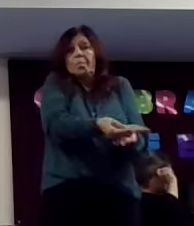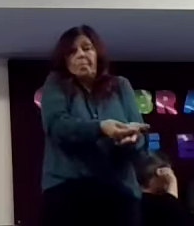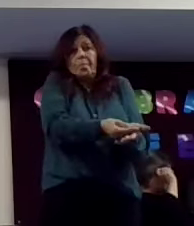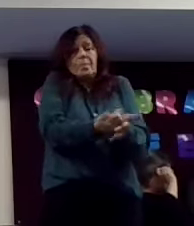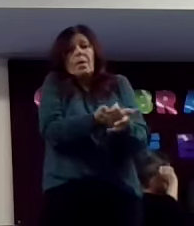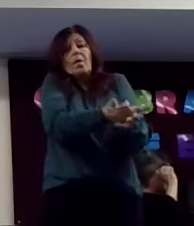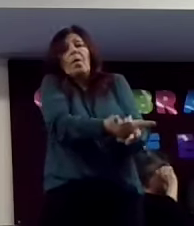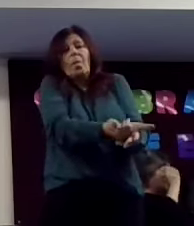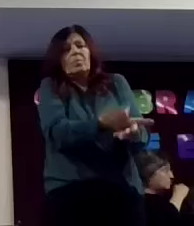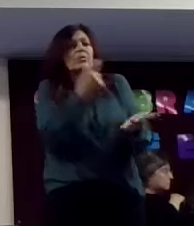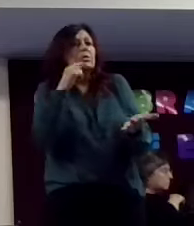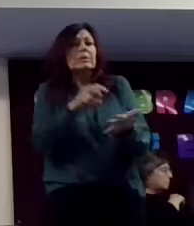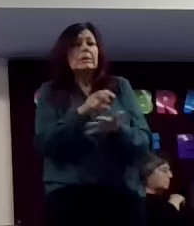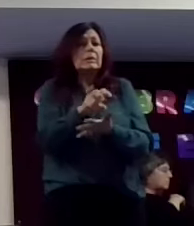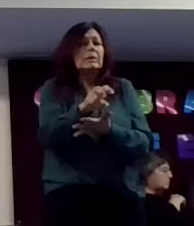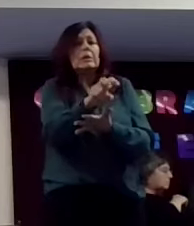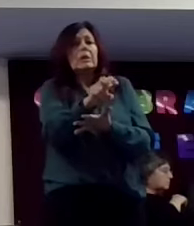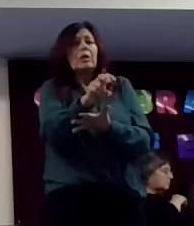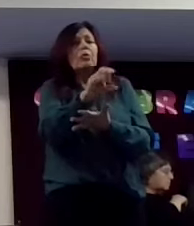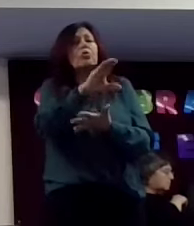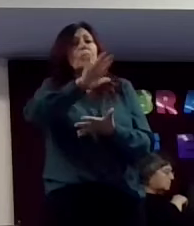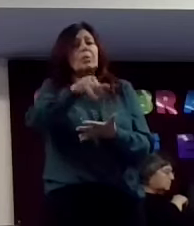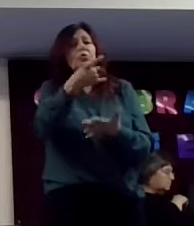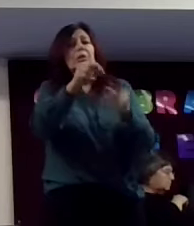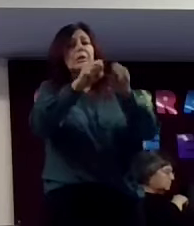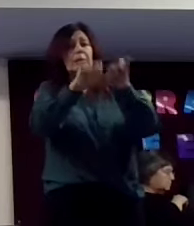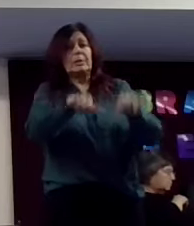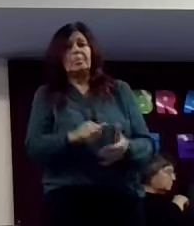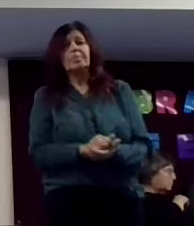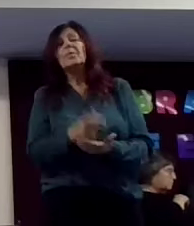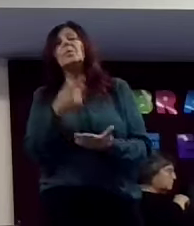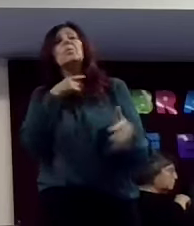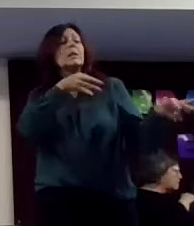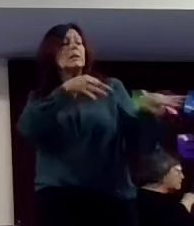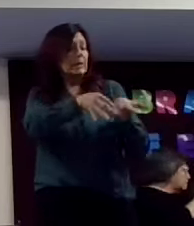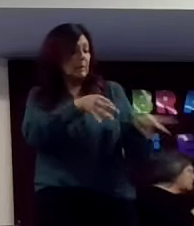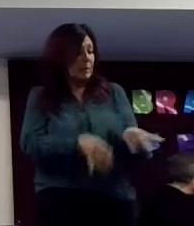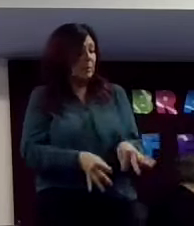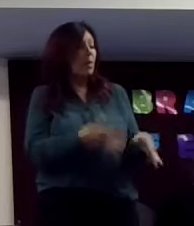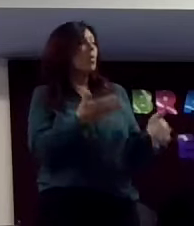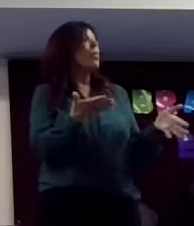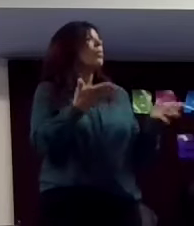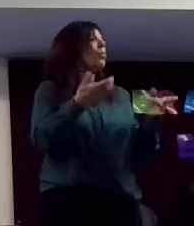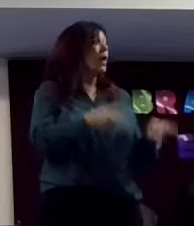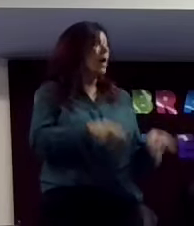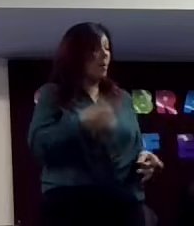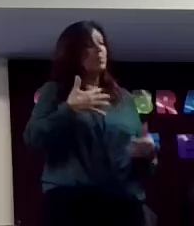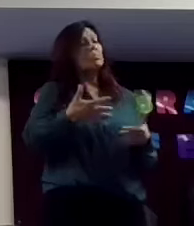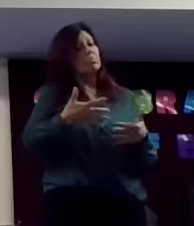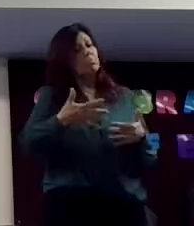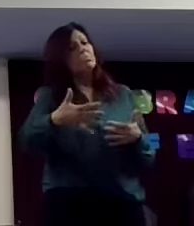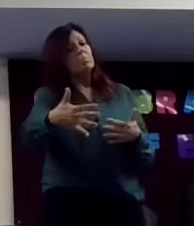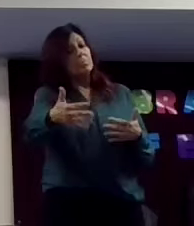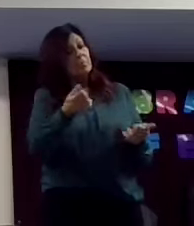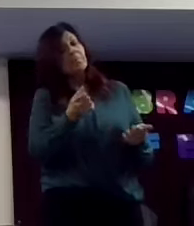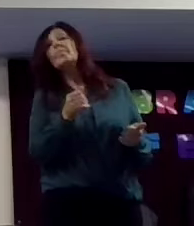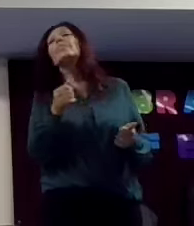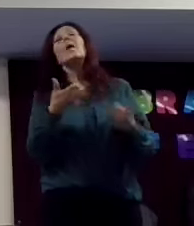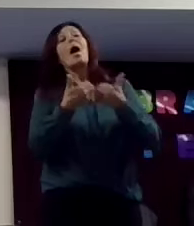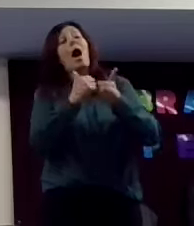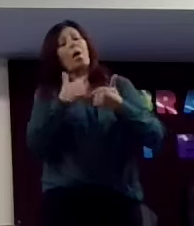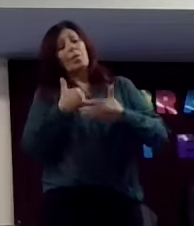also help them really just navigate the criminal justice system. We explain to the victims what's going to happen during the course of the case